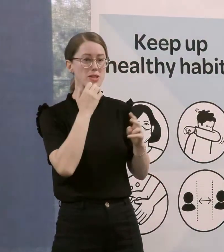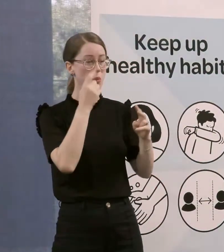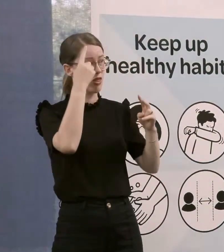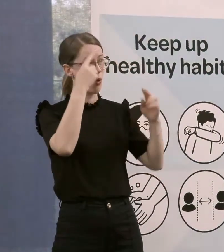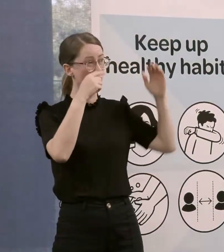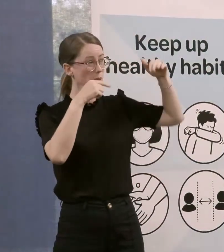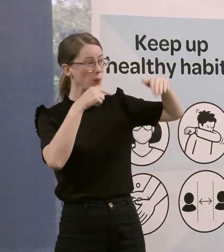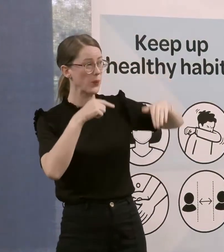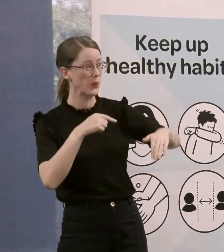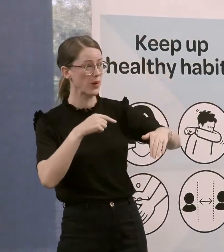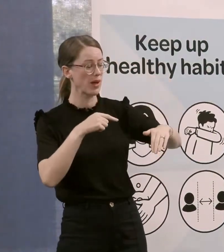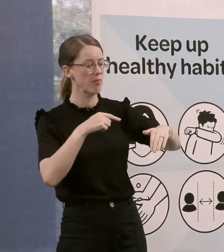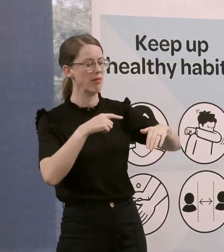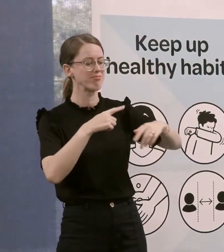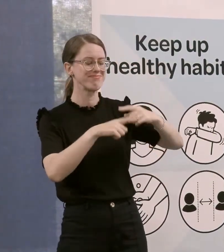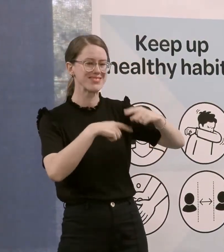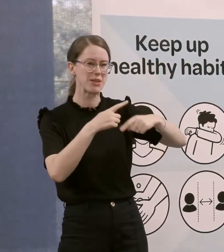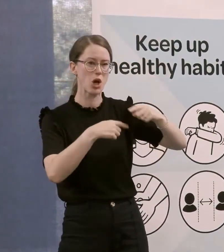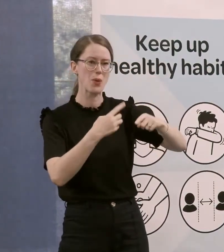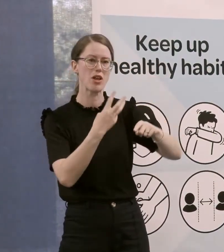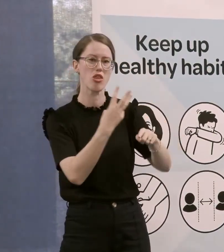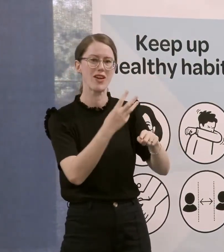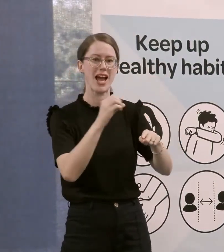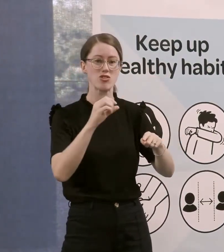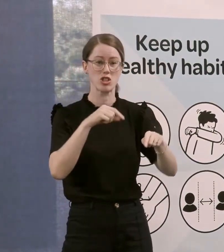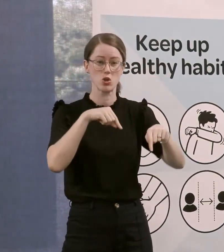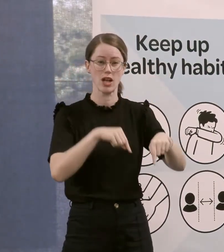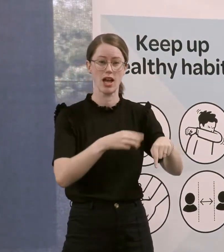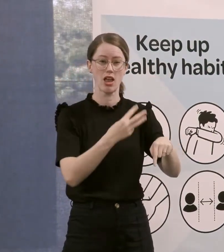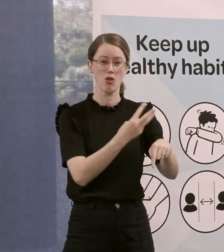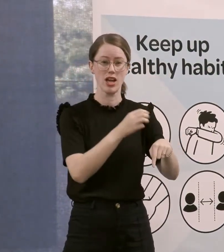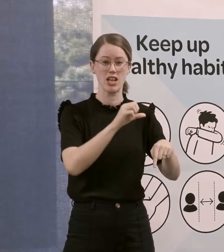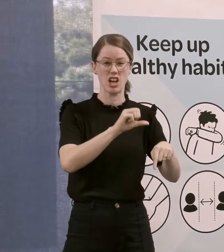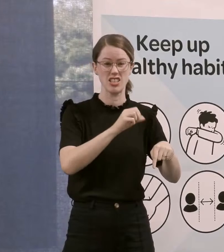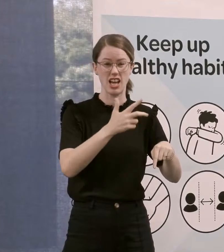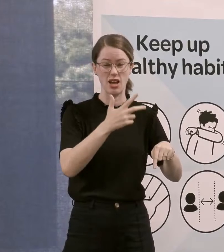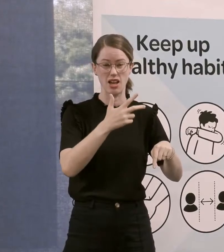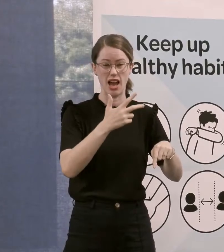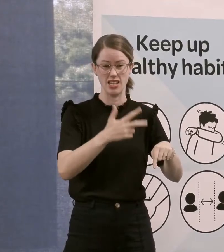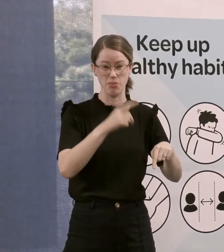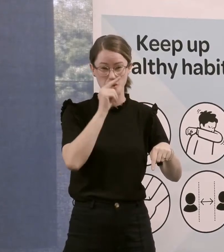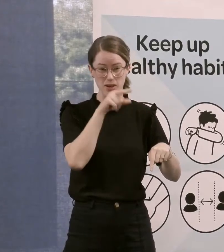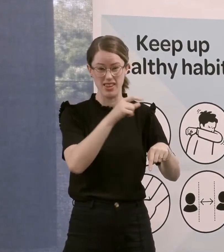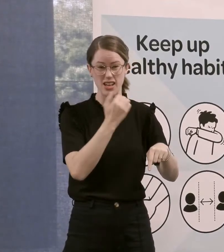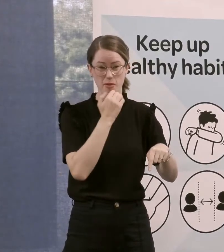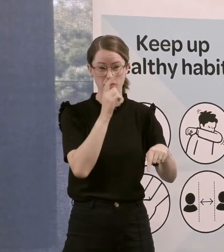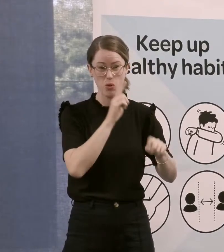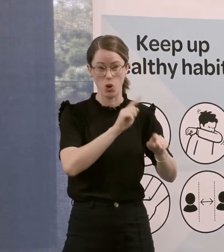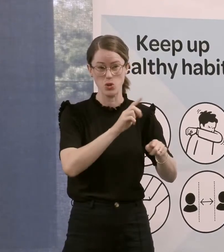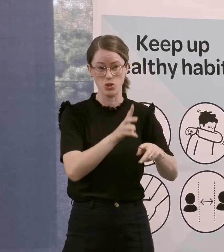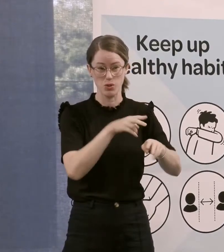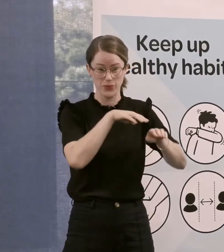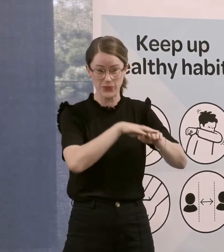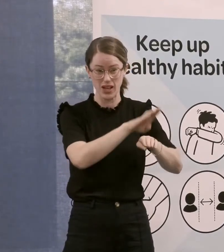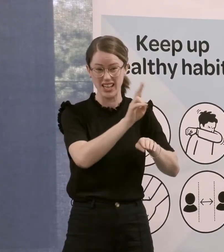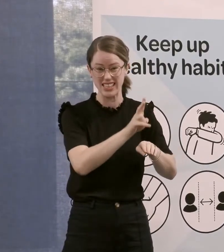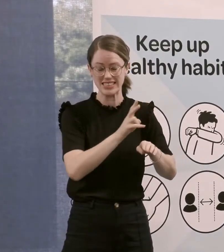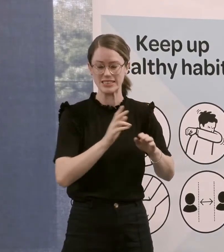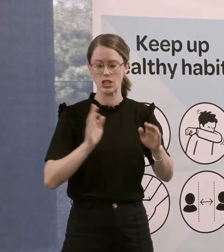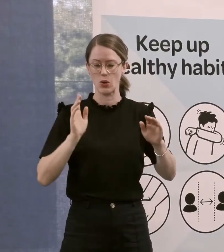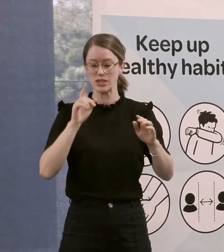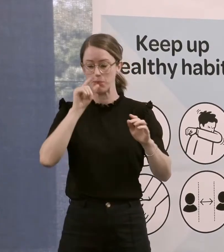the mid-300s. We can see today 398, maybe going up again. So it seems we've